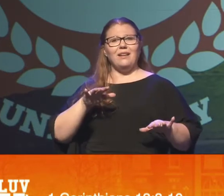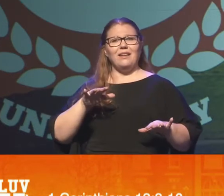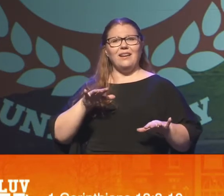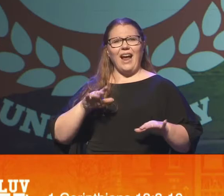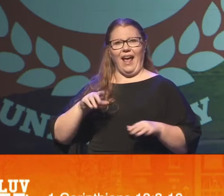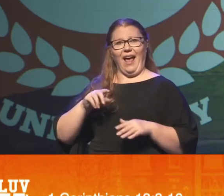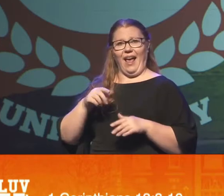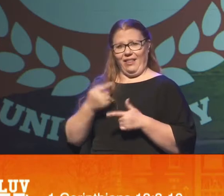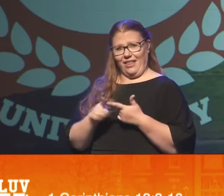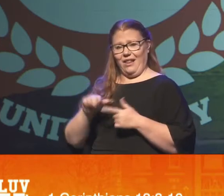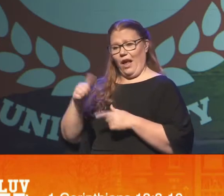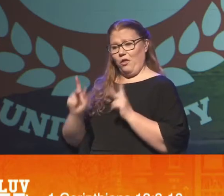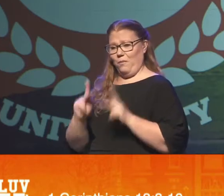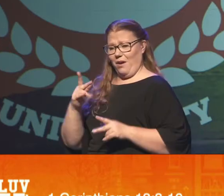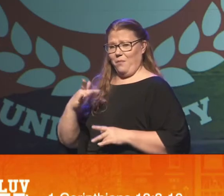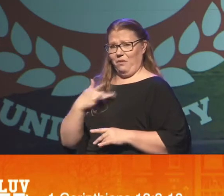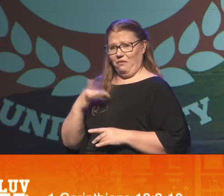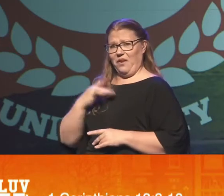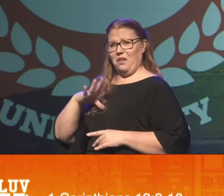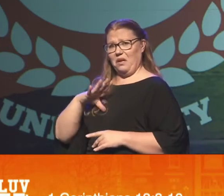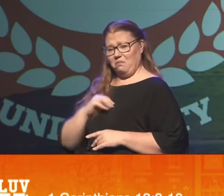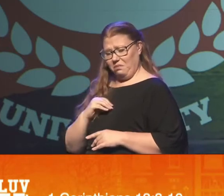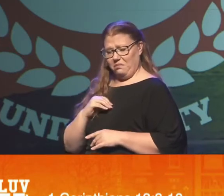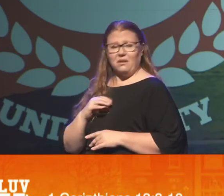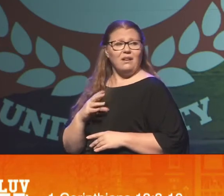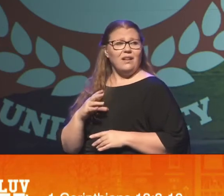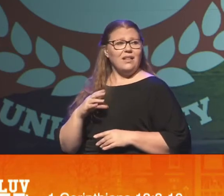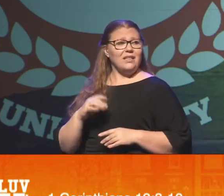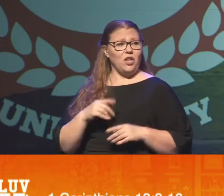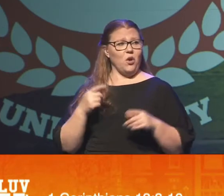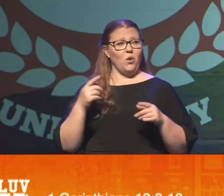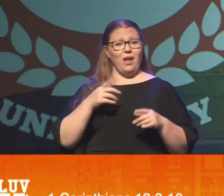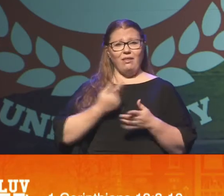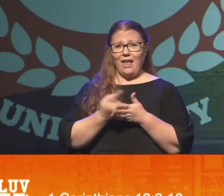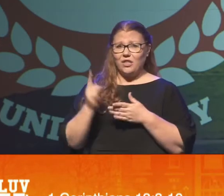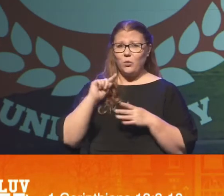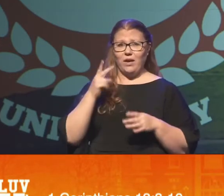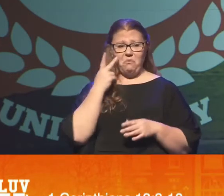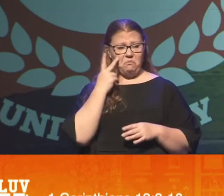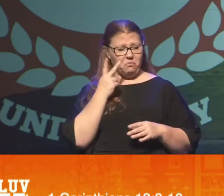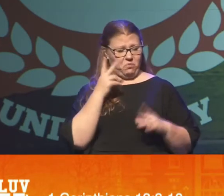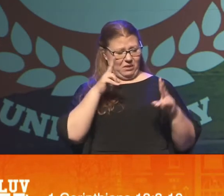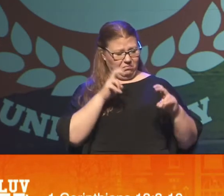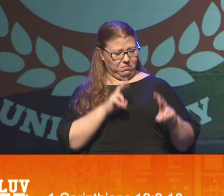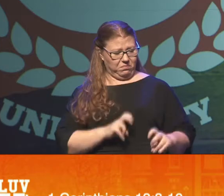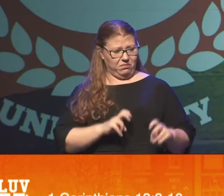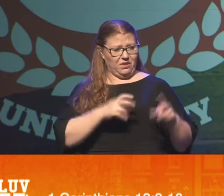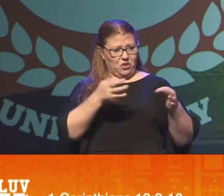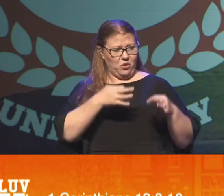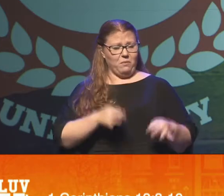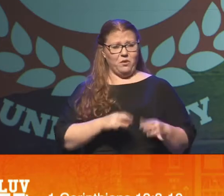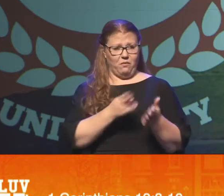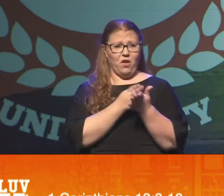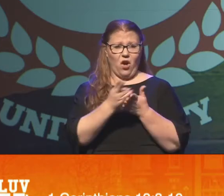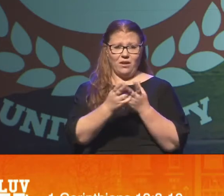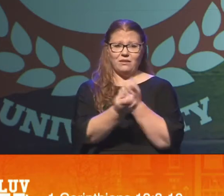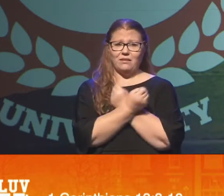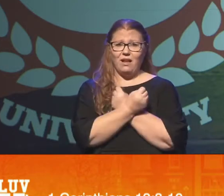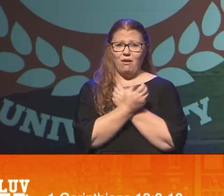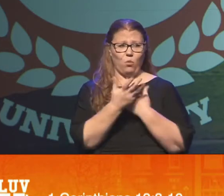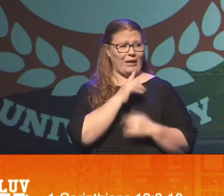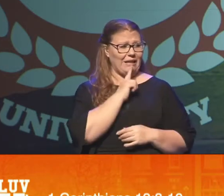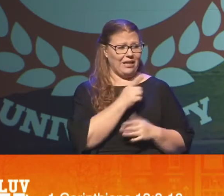love and why counterfeits are so dangerous. And last week we looked at the description of genuine love, what love is and